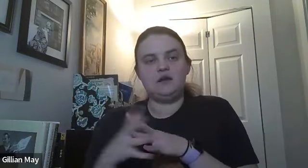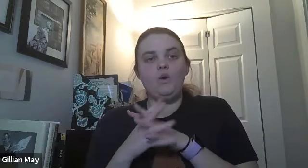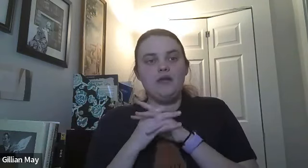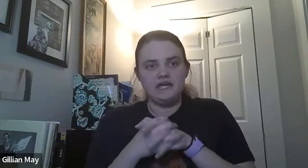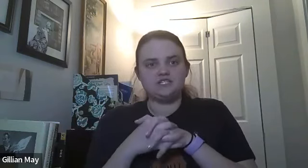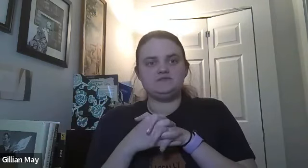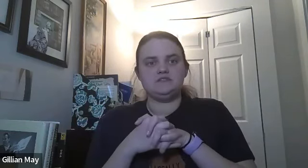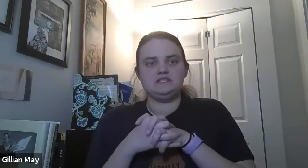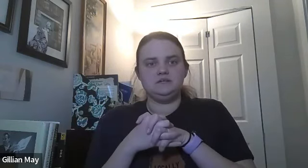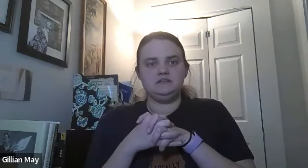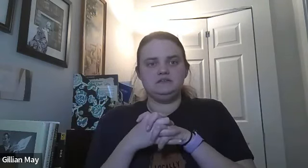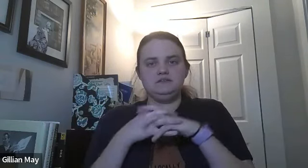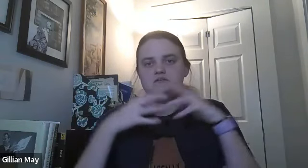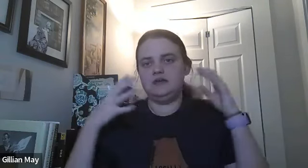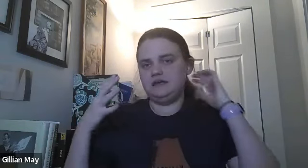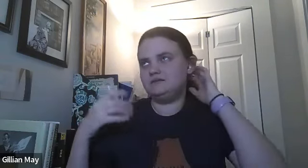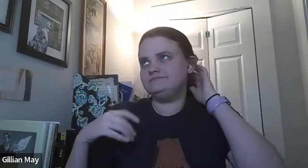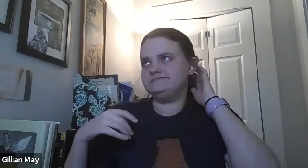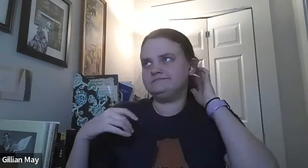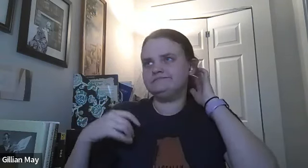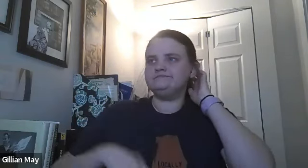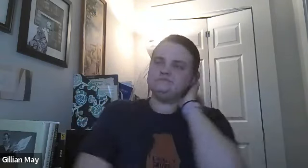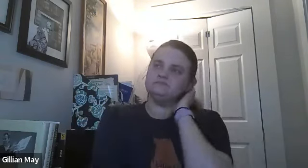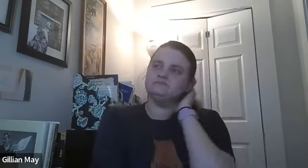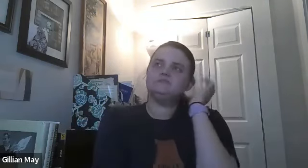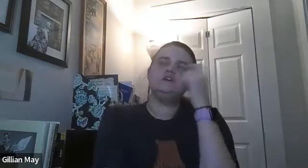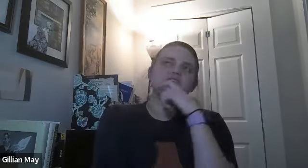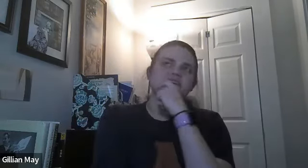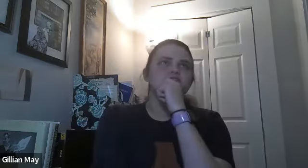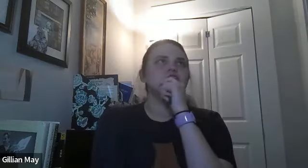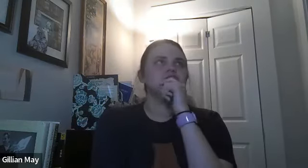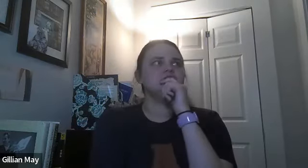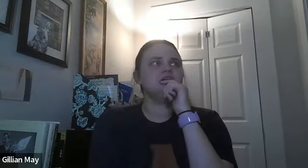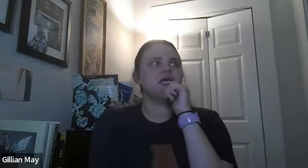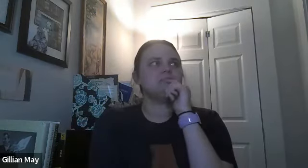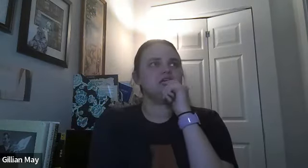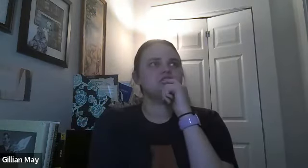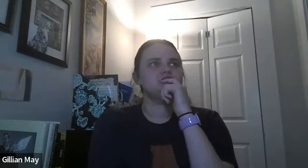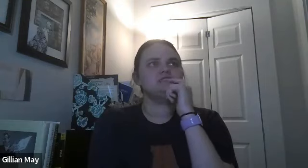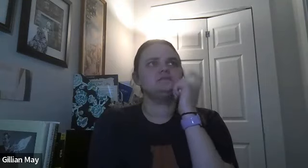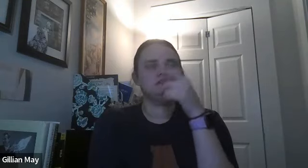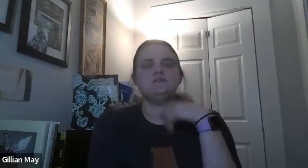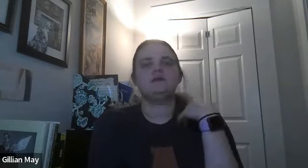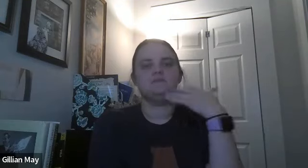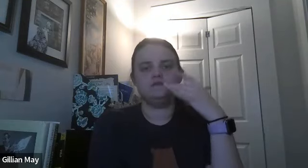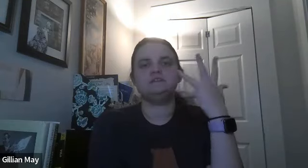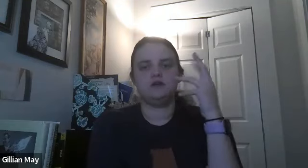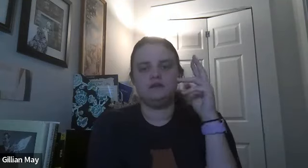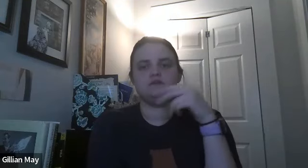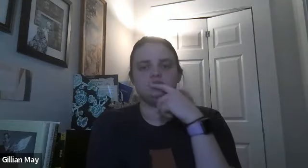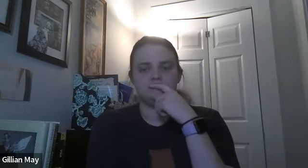oh, I'm anxious for this to be like, no, because I guess you could still say I'm anxious for this to be done. Like, I'm nervous. I'm ready for it to be